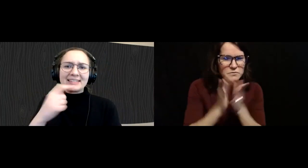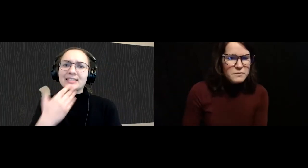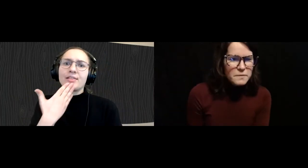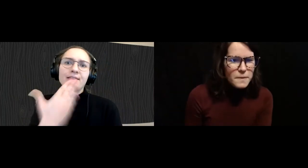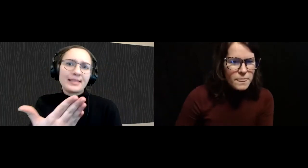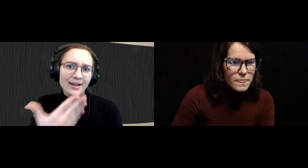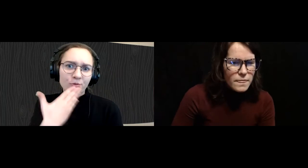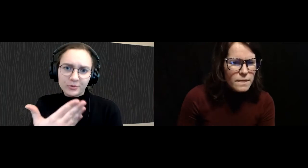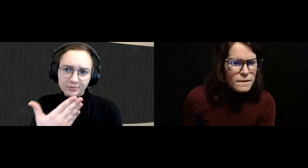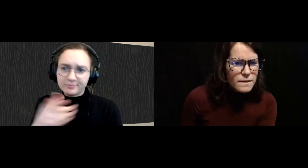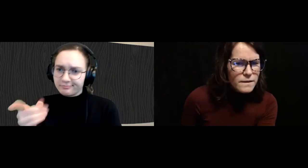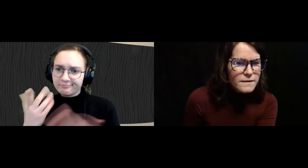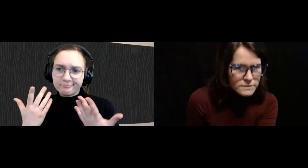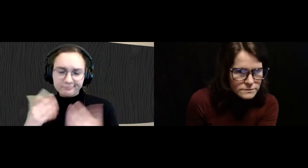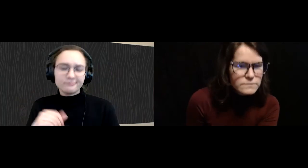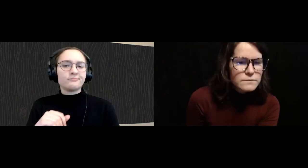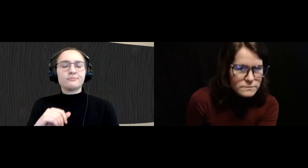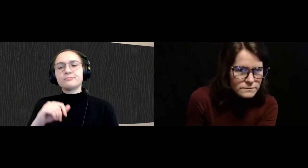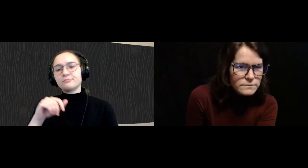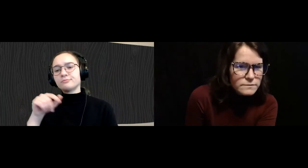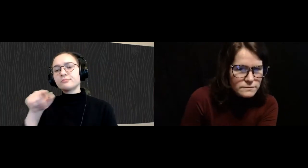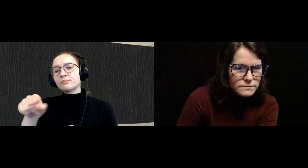Okay. Kate says, thank you. Thank you.